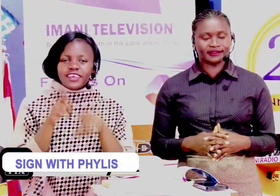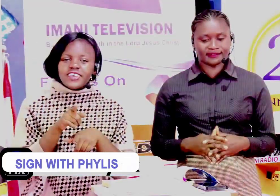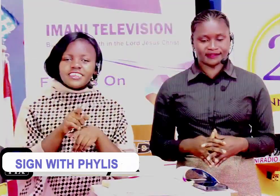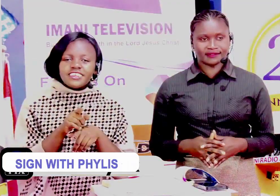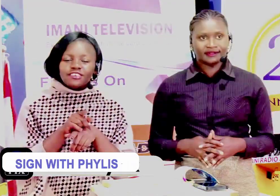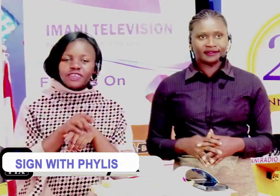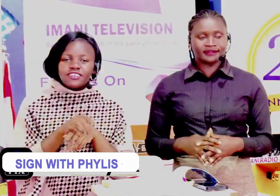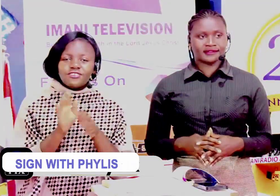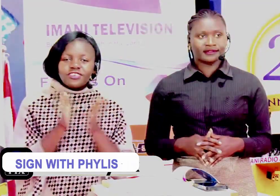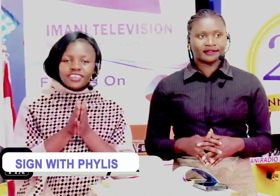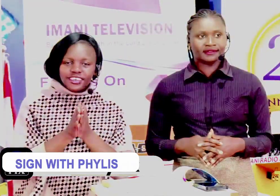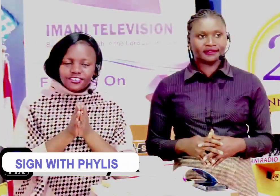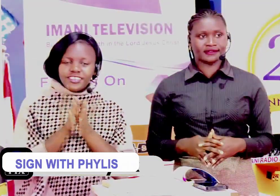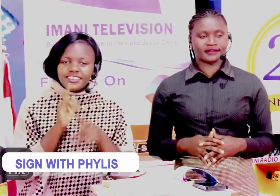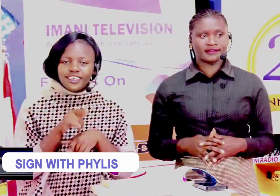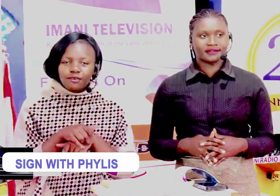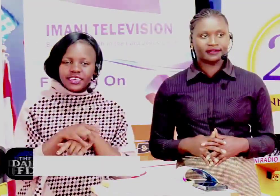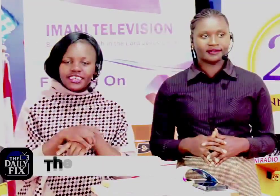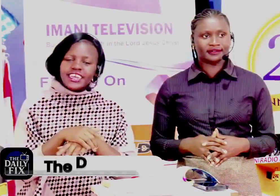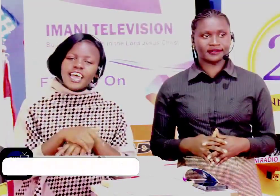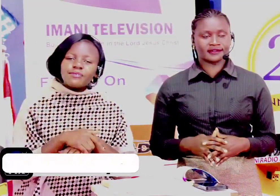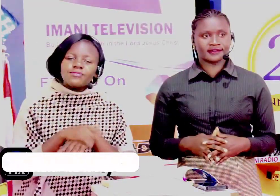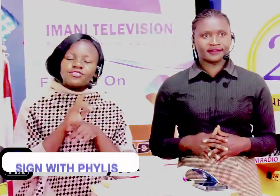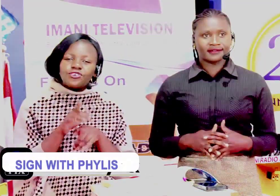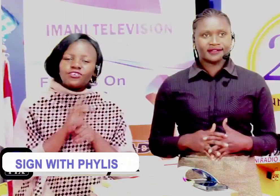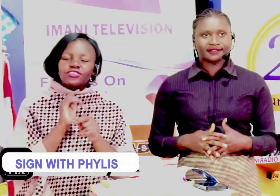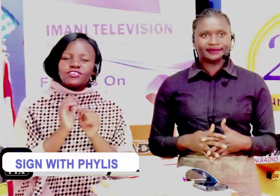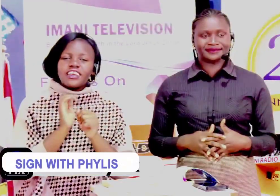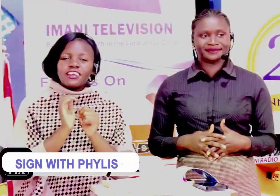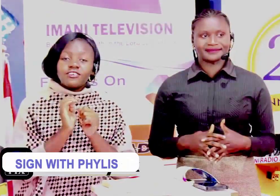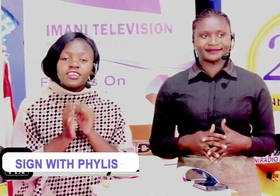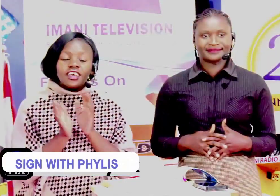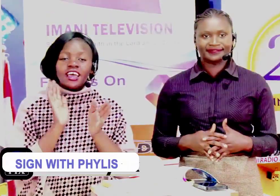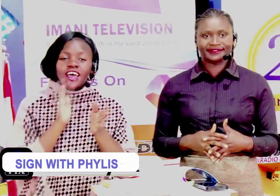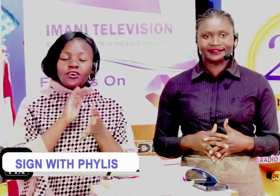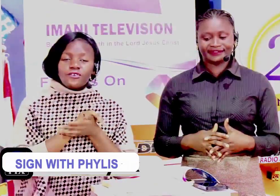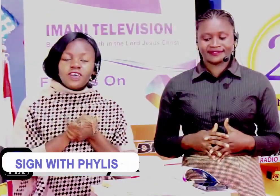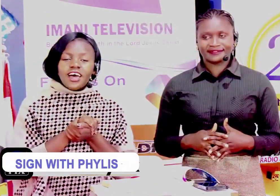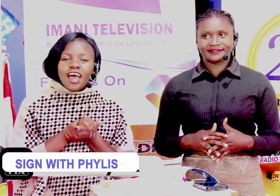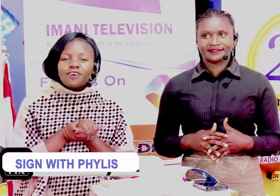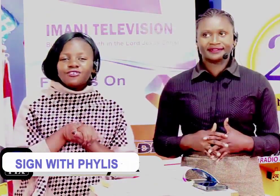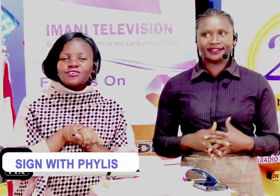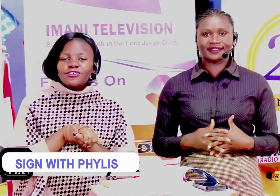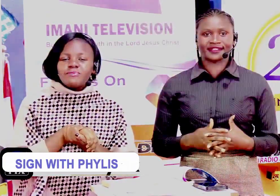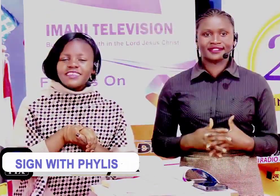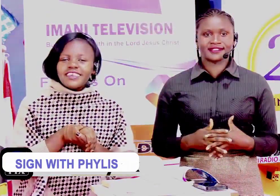Teacher Phylis to continue with this segment, and I'm sure you're going to learn a lot of how to basically